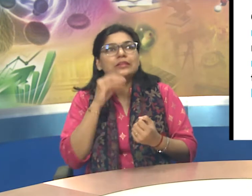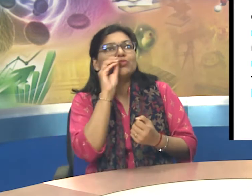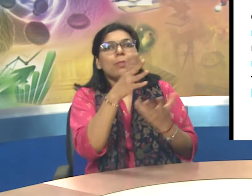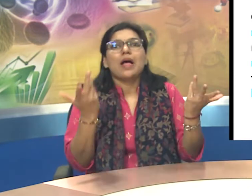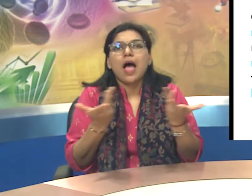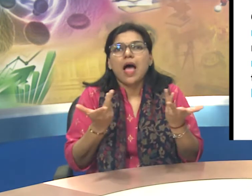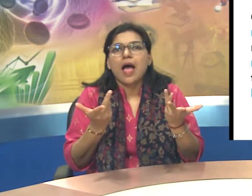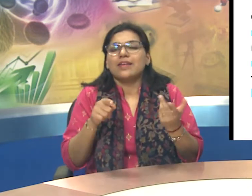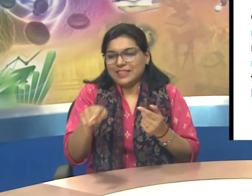Hence,